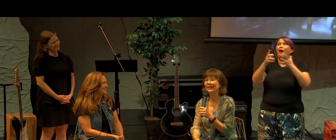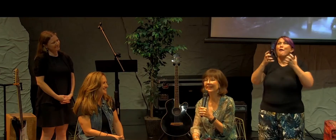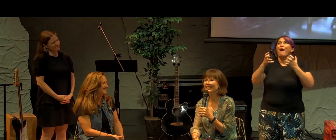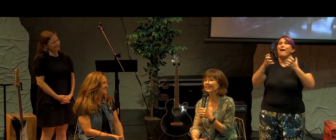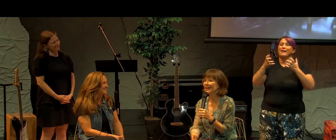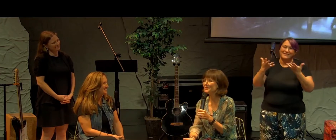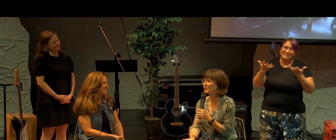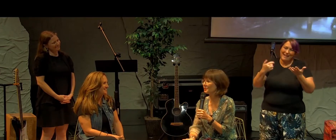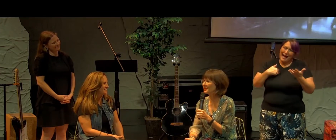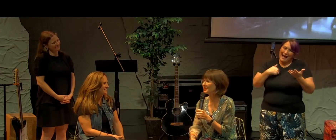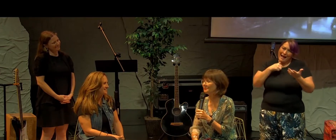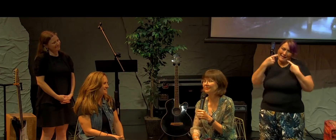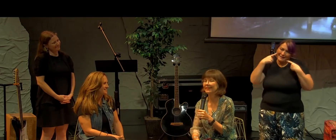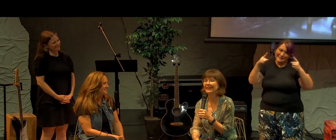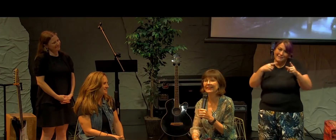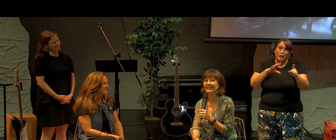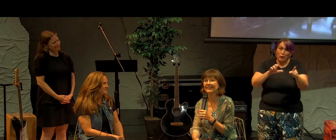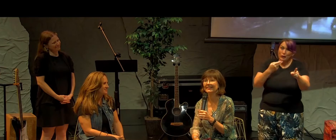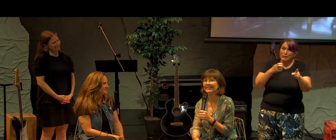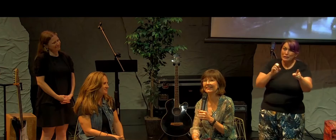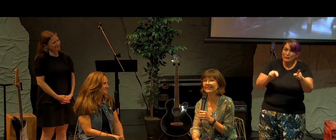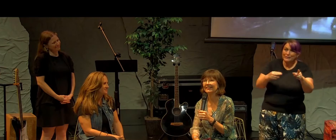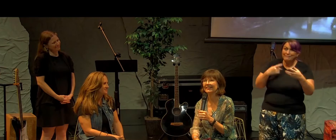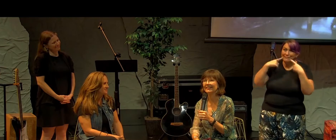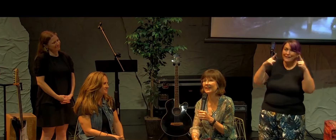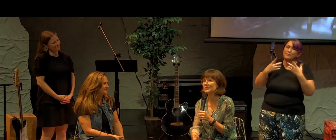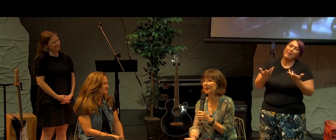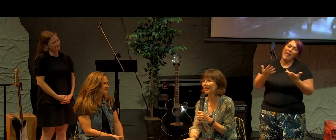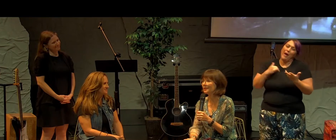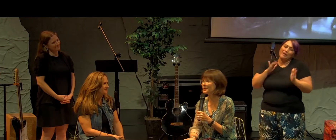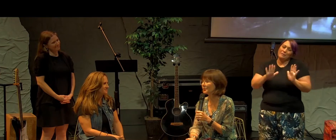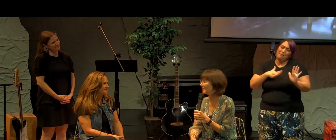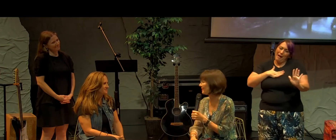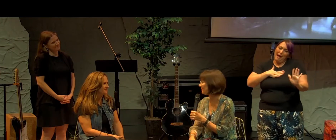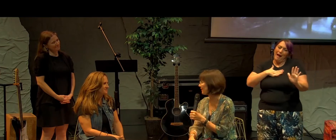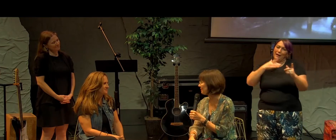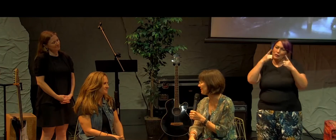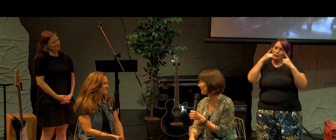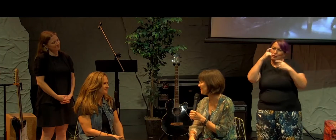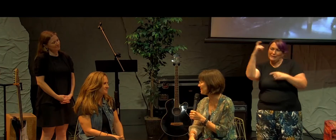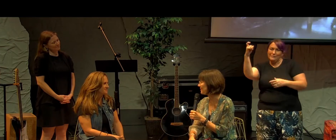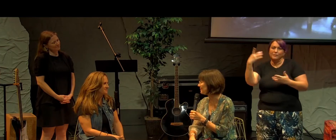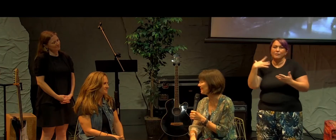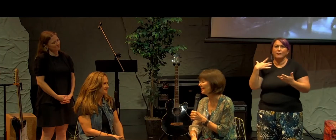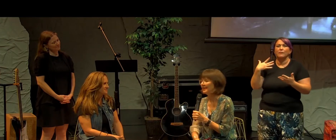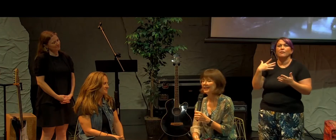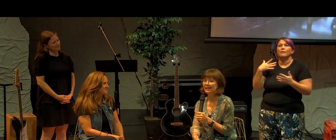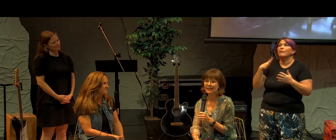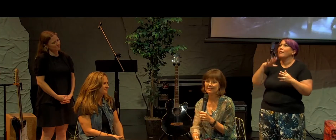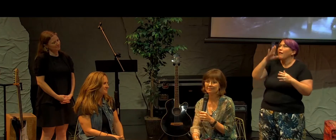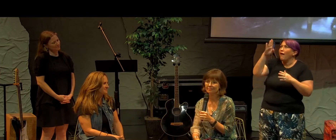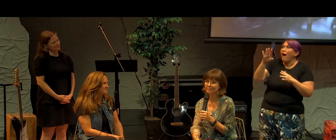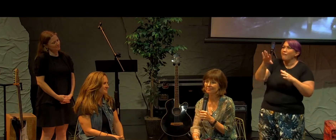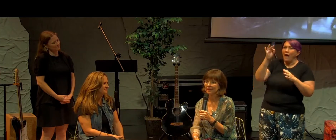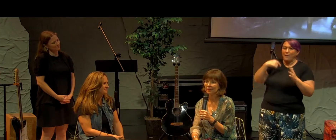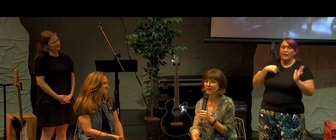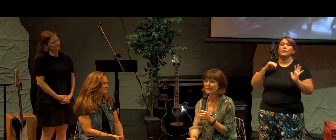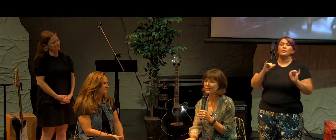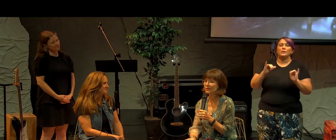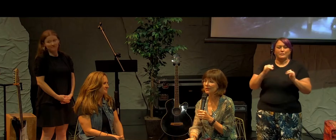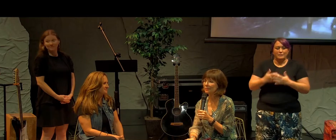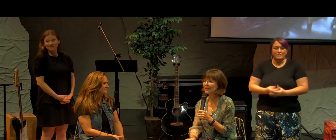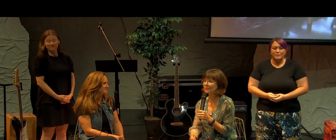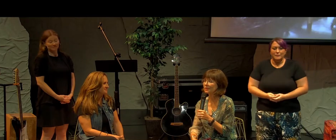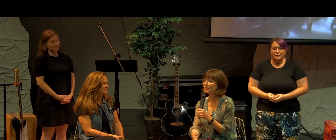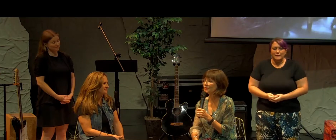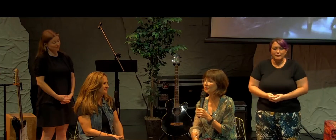but, you know, that was sort of my dream. And that's where I was when God found me. And so, you know, my story,